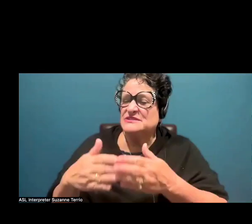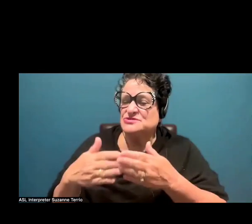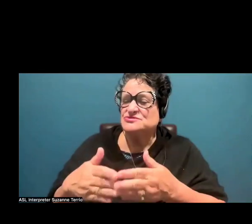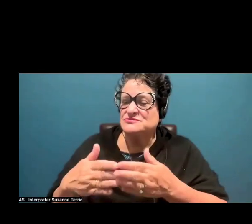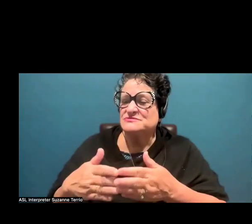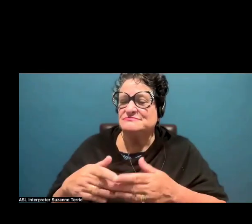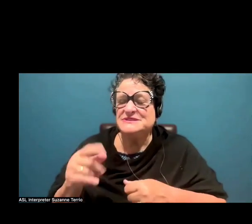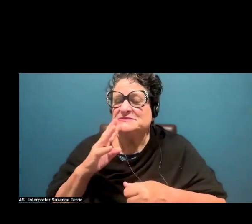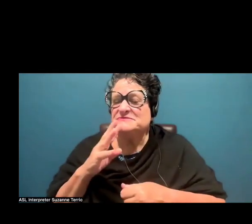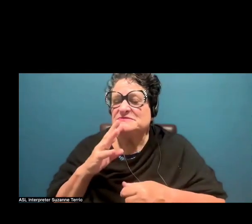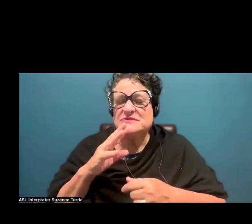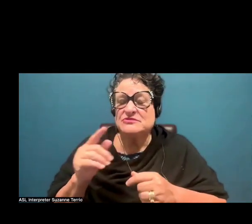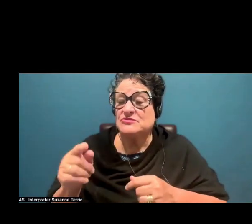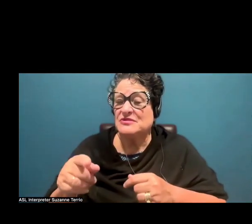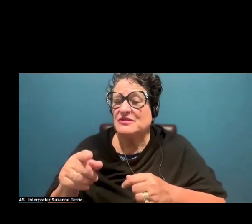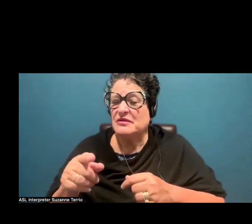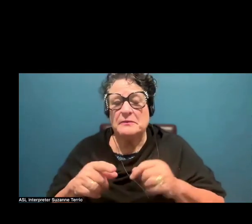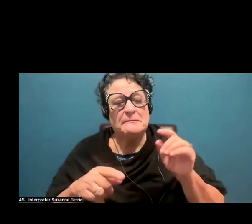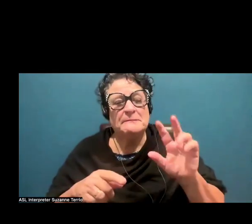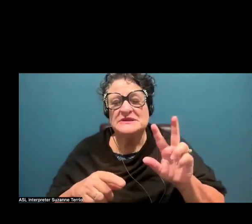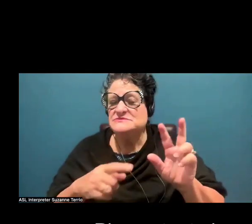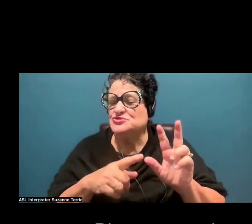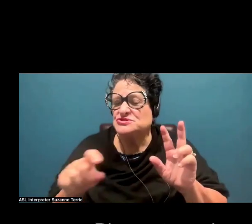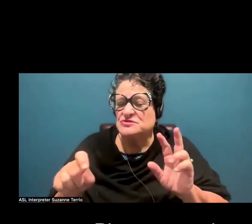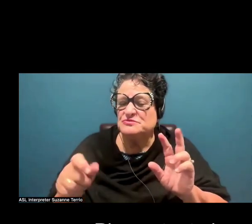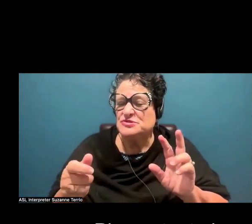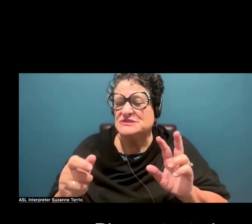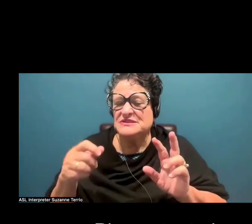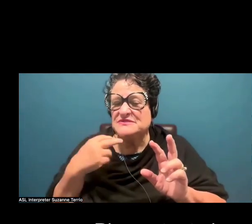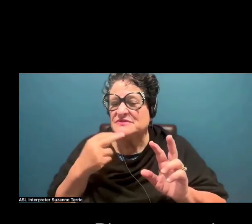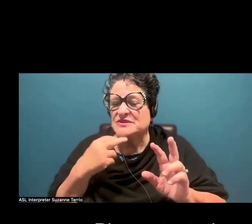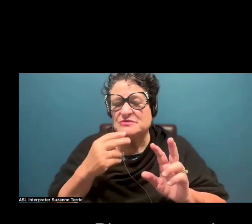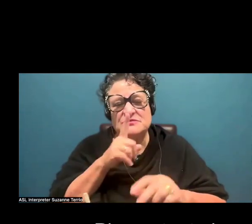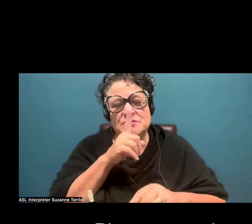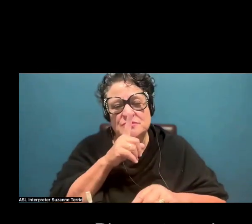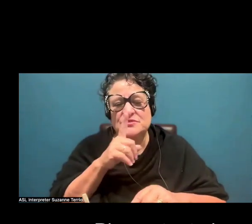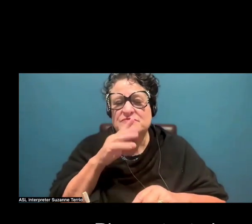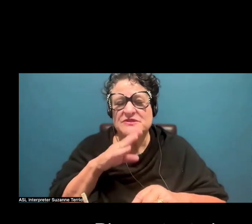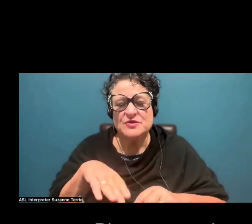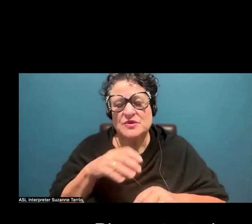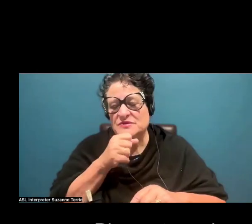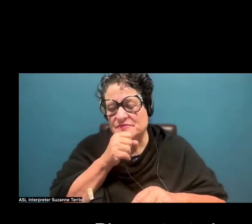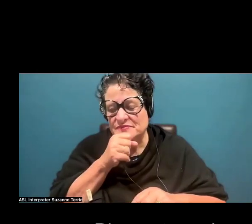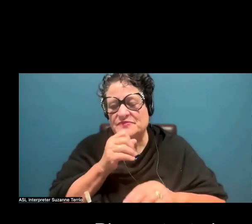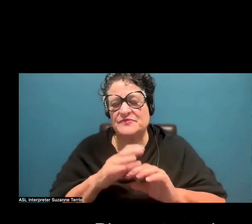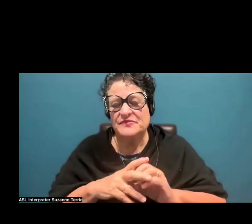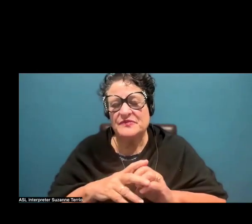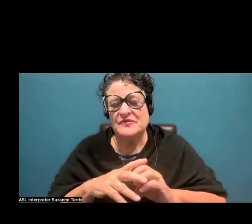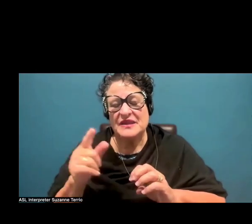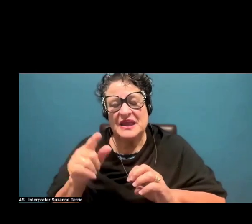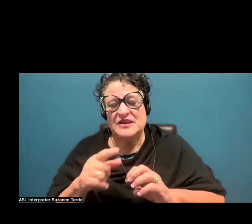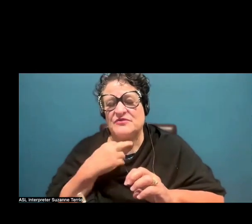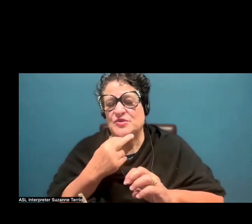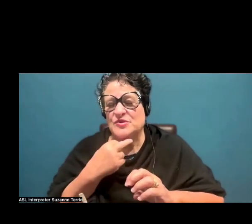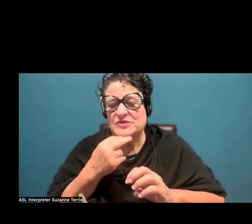speakers crackle as Mrs. Bristow turns the volume back up. Please try to be quiet, she says into the microphone, her voice thick with tears.